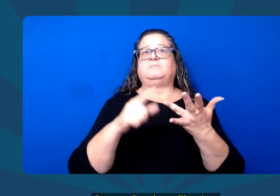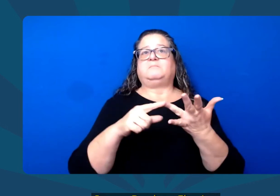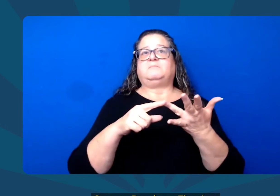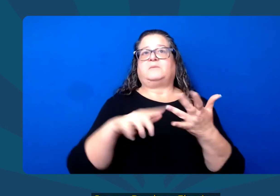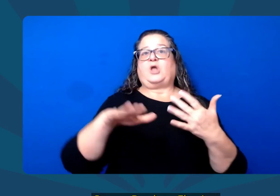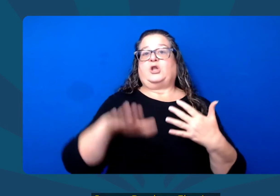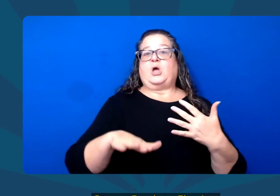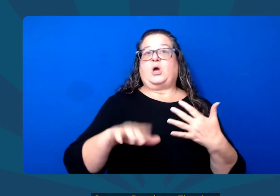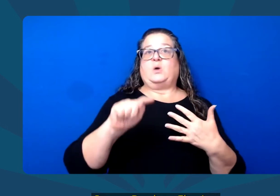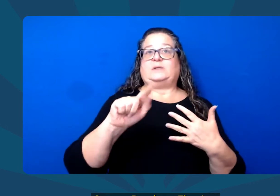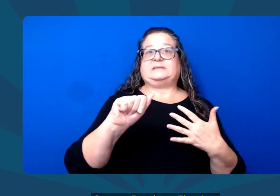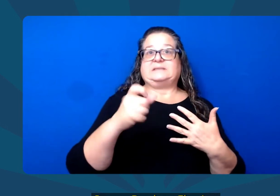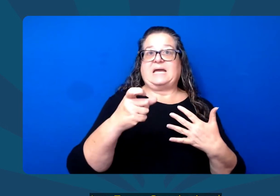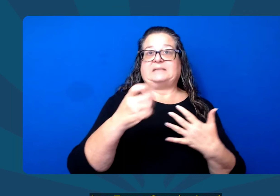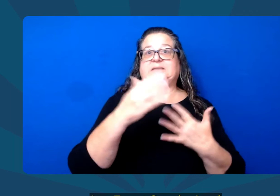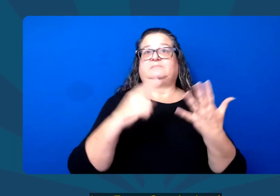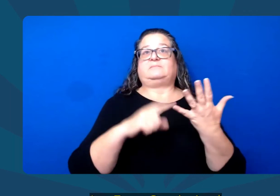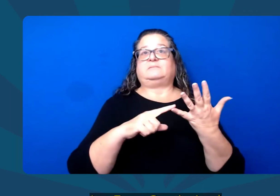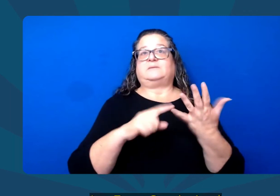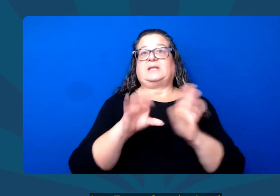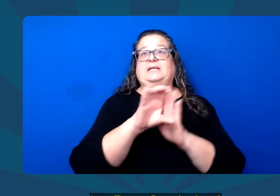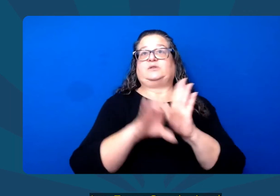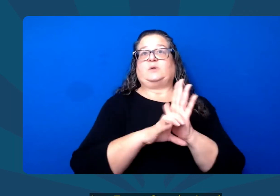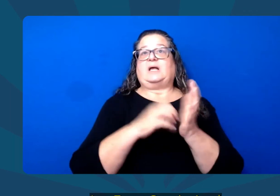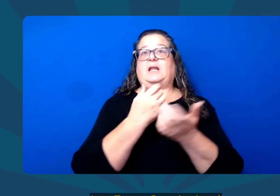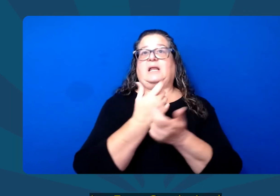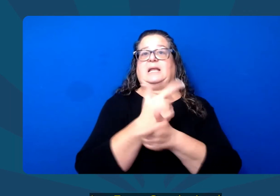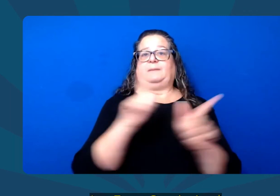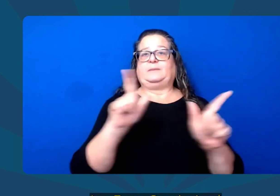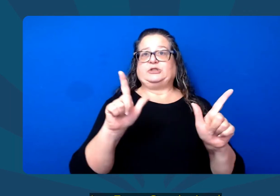strong schools, low taxes,